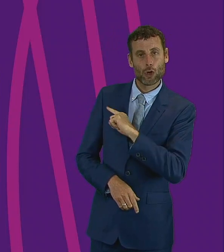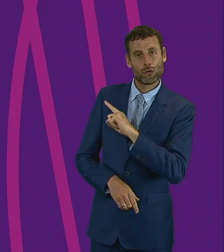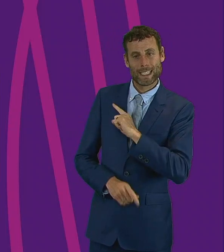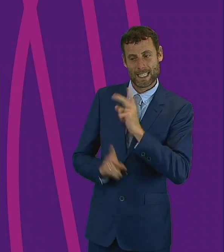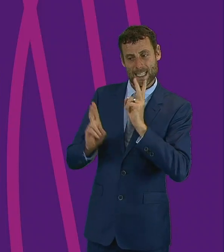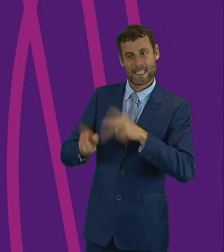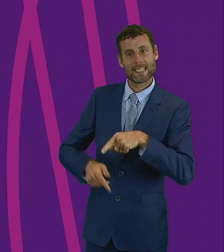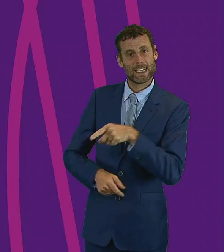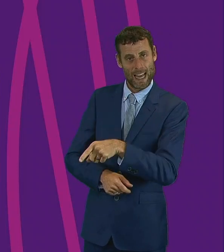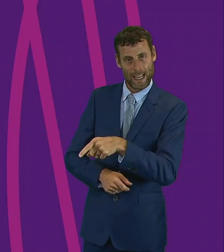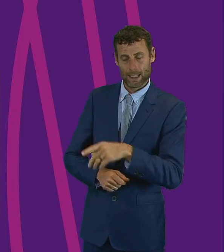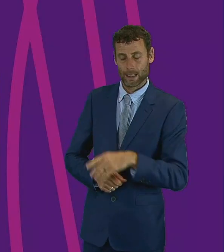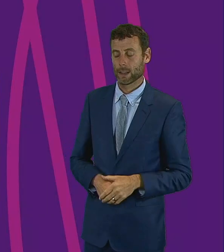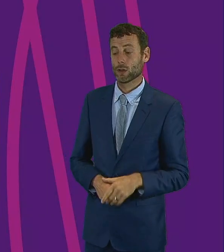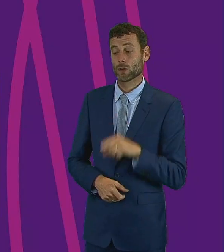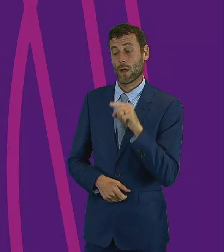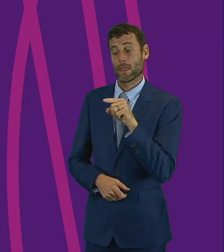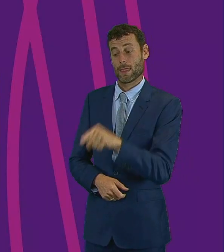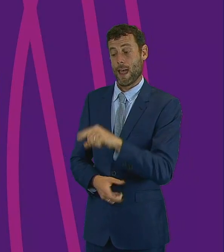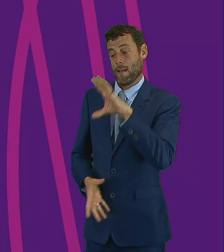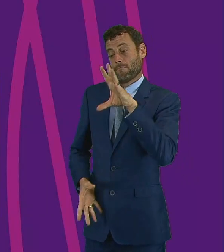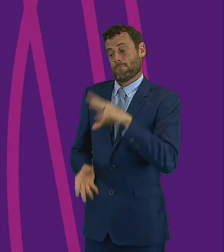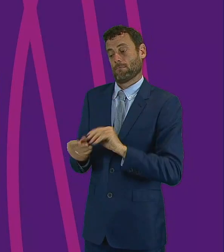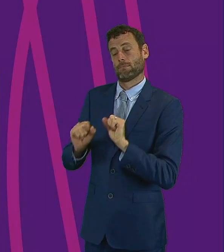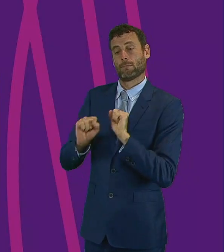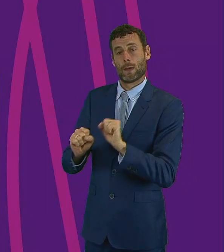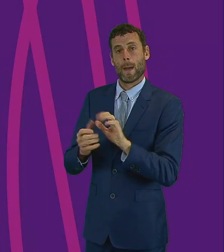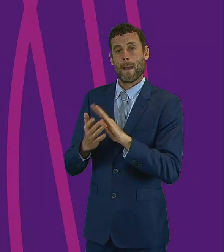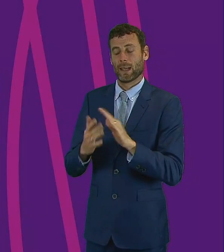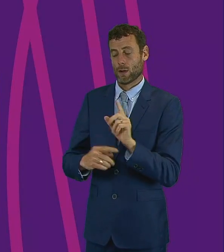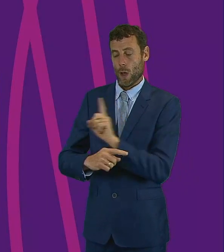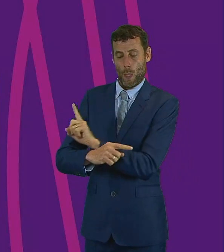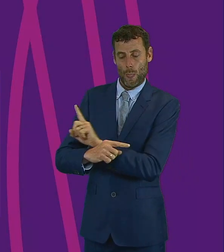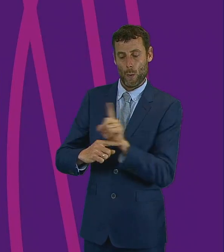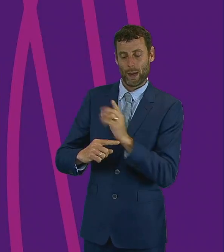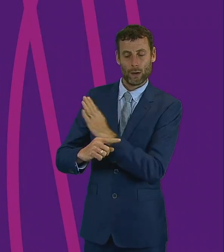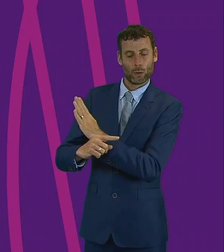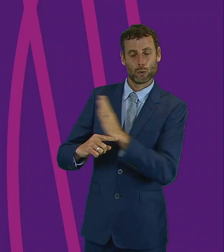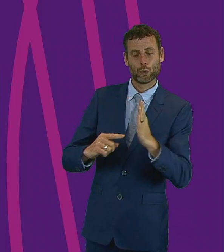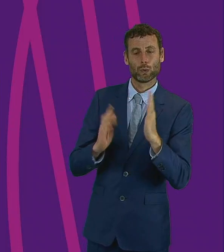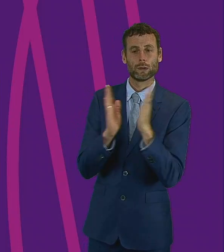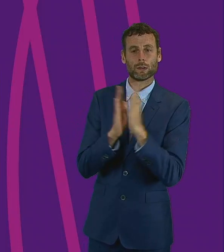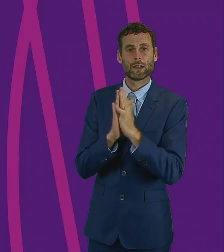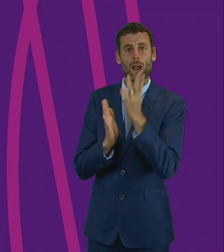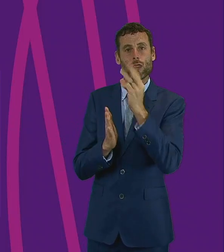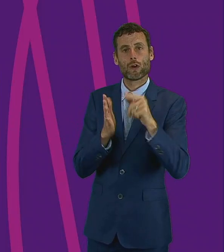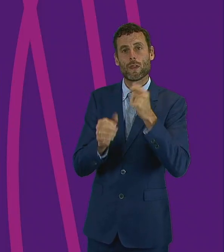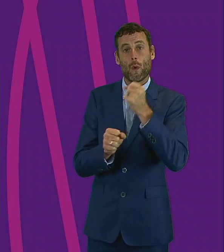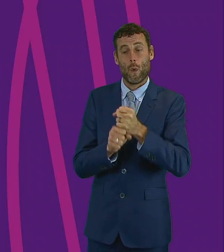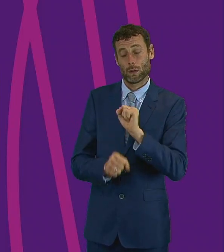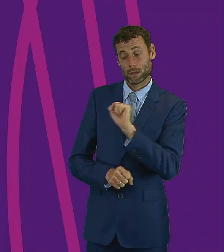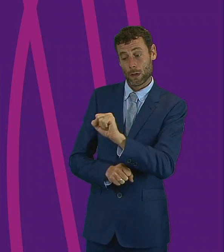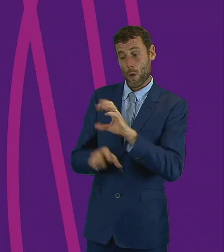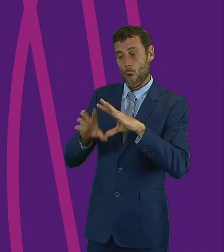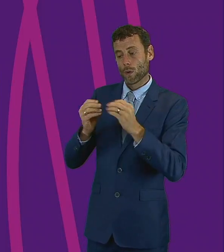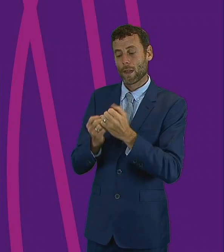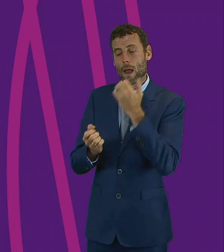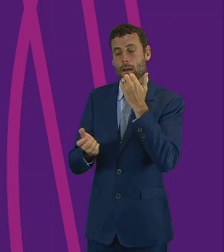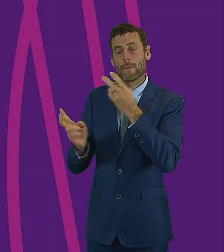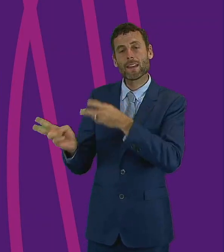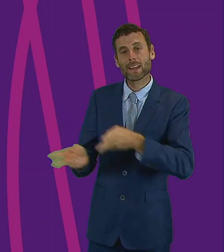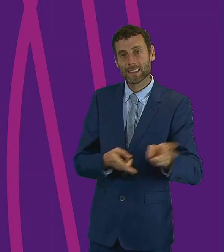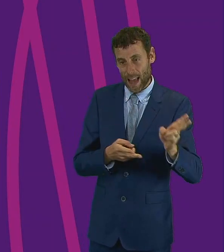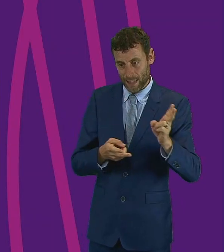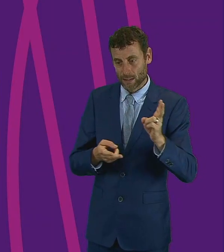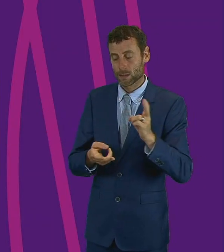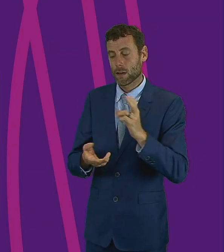cause of death. The latest update covers the week to Sunday, 30th of August, and shows that the total number of registered deaths with either a